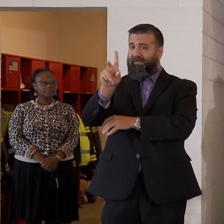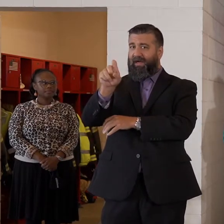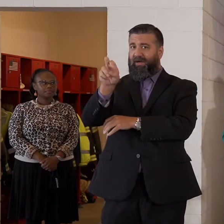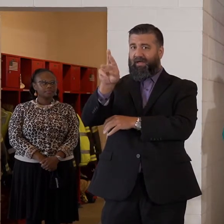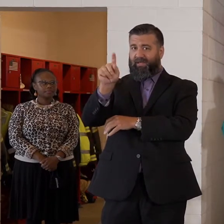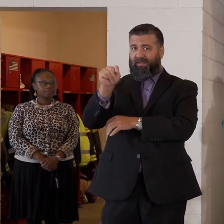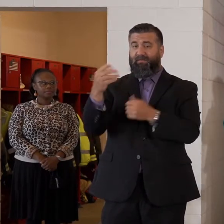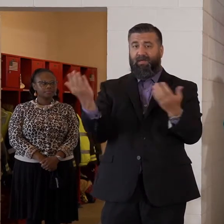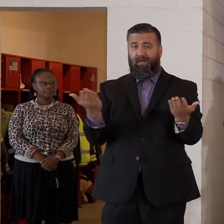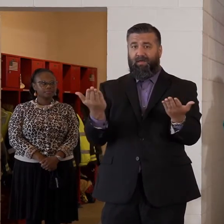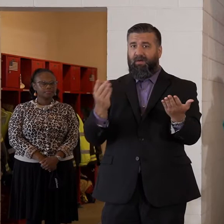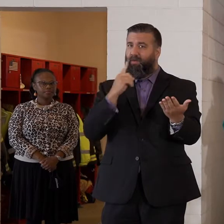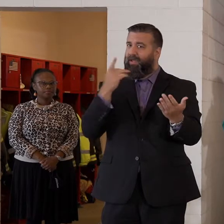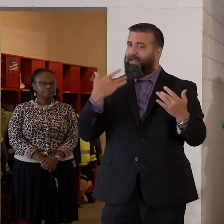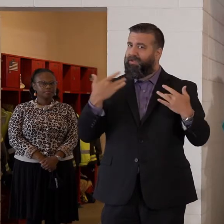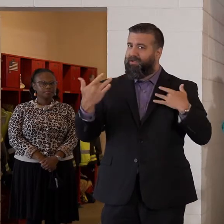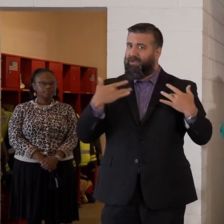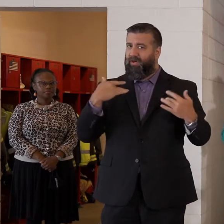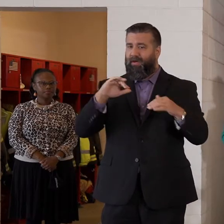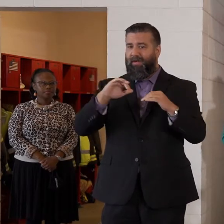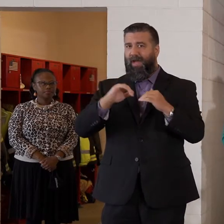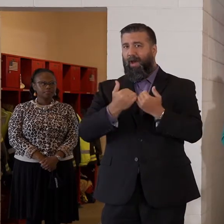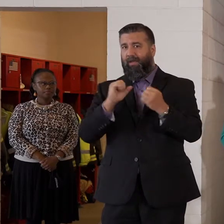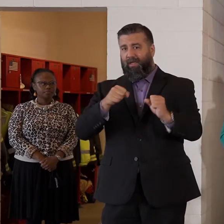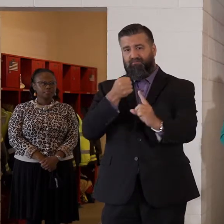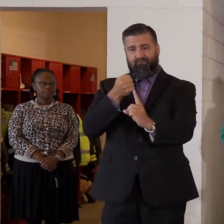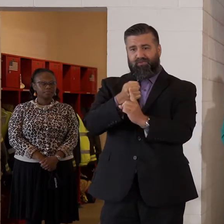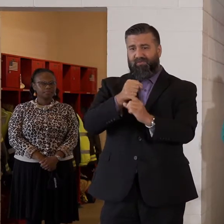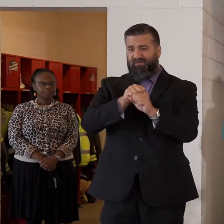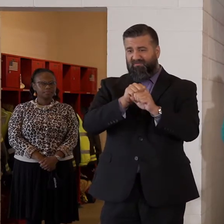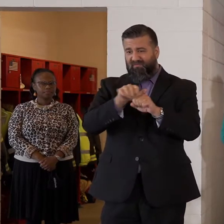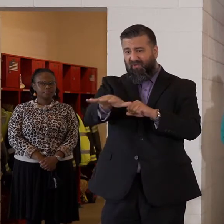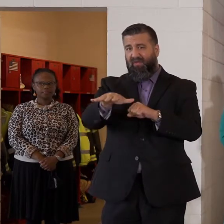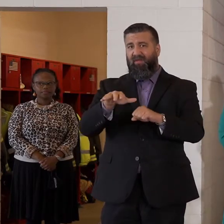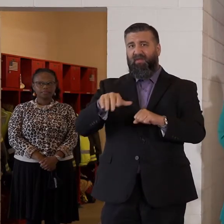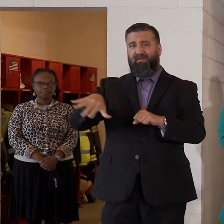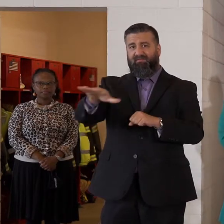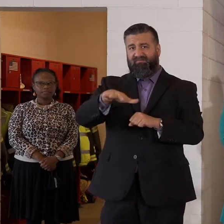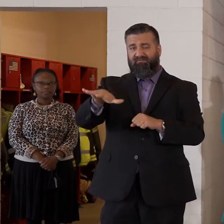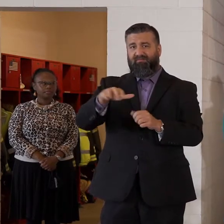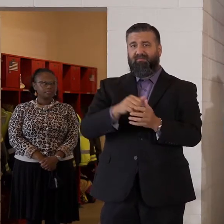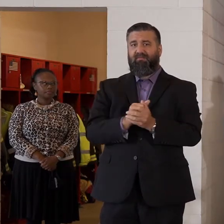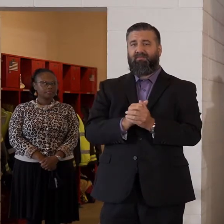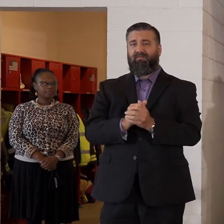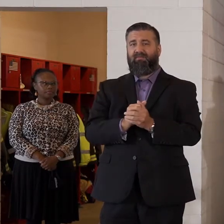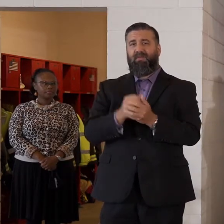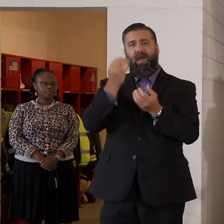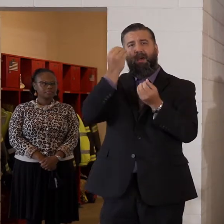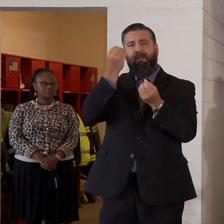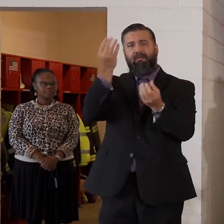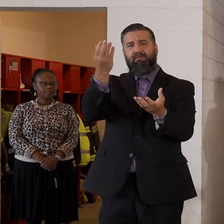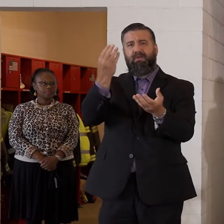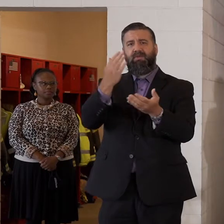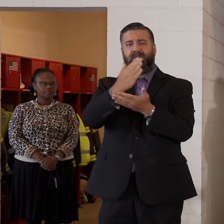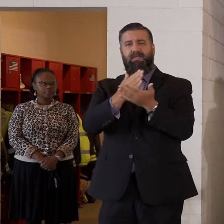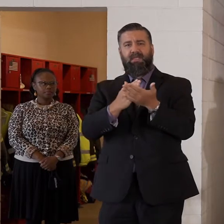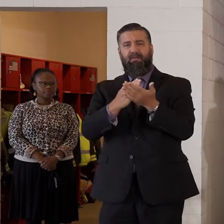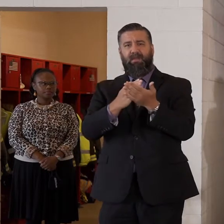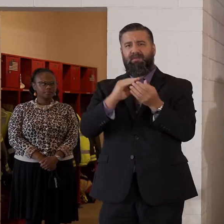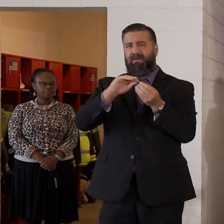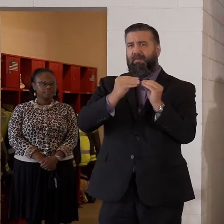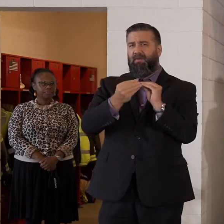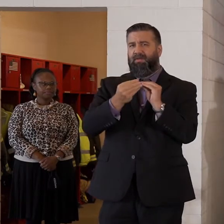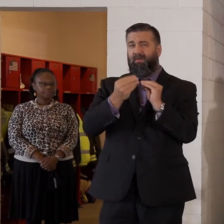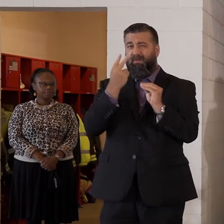grave concerns about the impact it could have here. Let me share with you some of the trends that we're seeing in St.